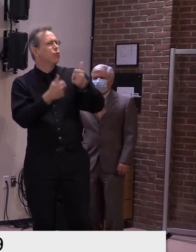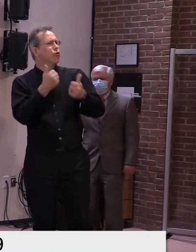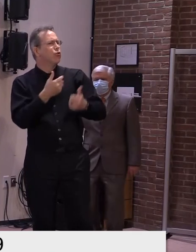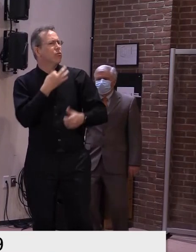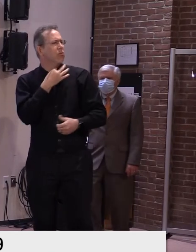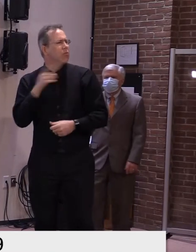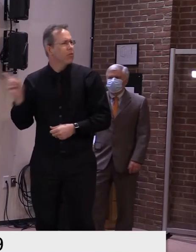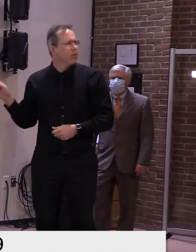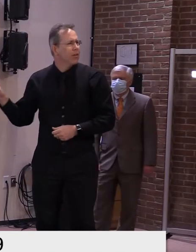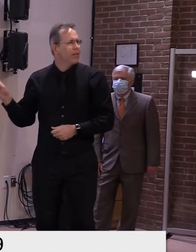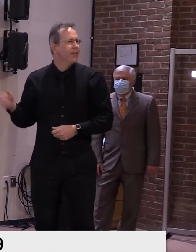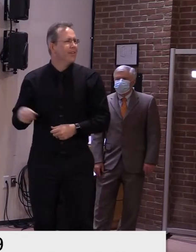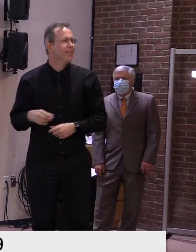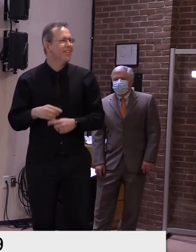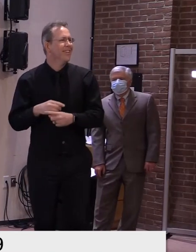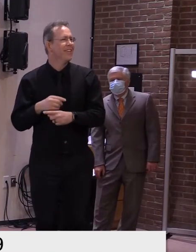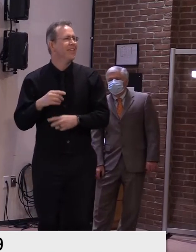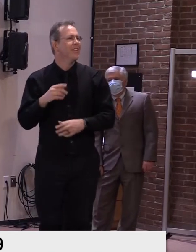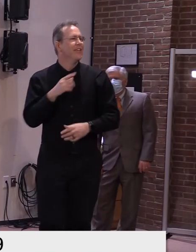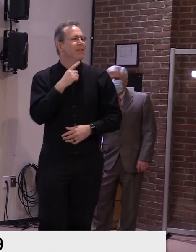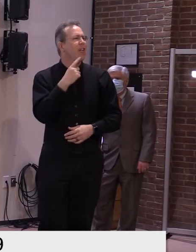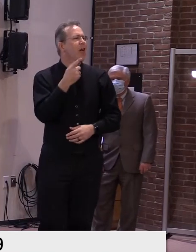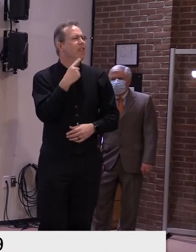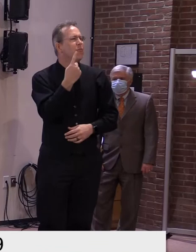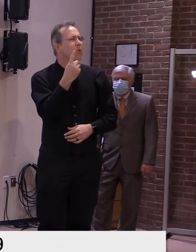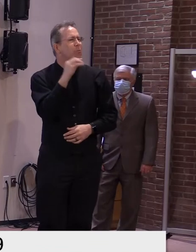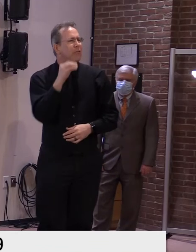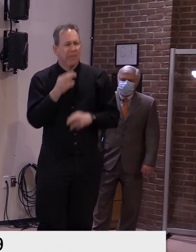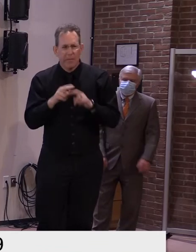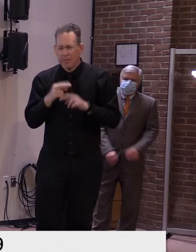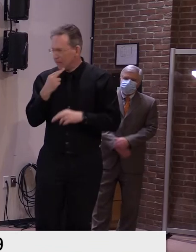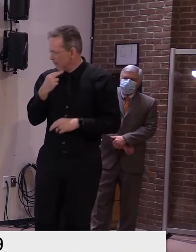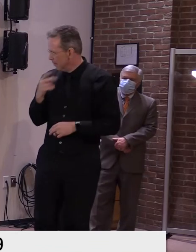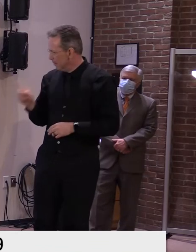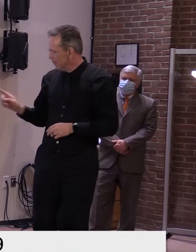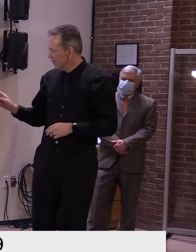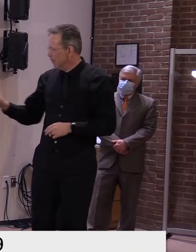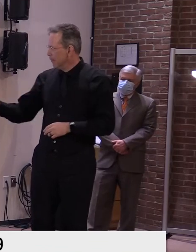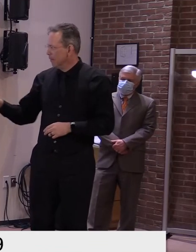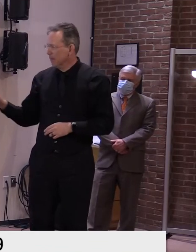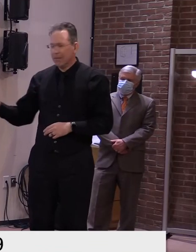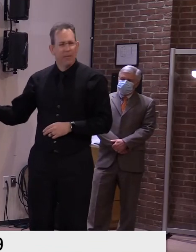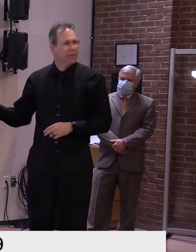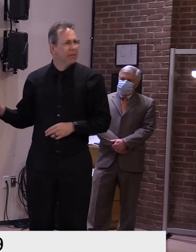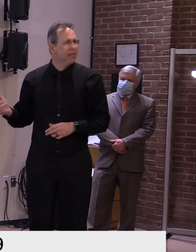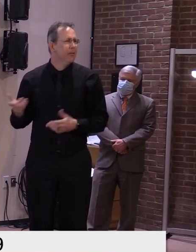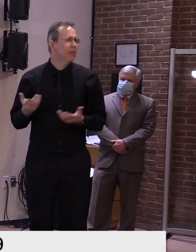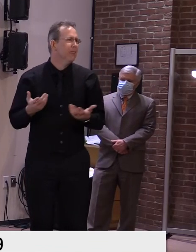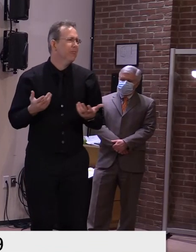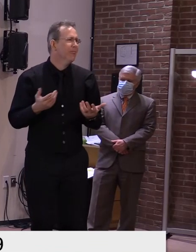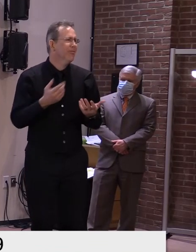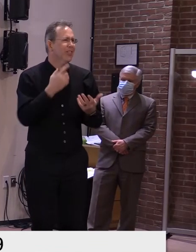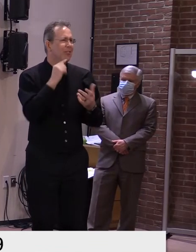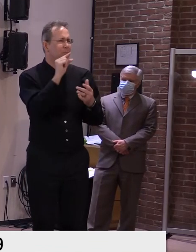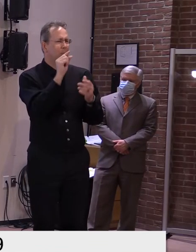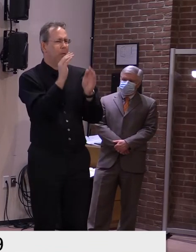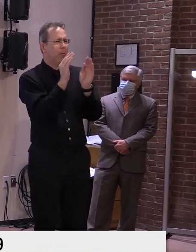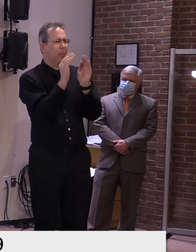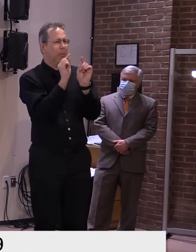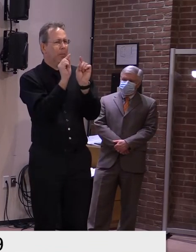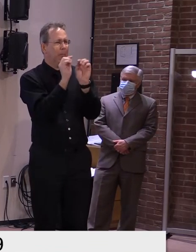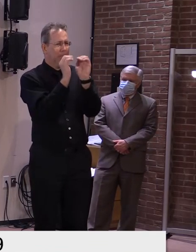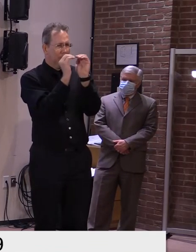It's hard to measure. I think they're both outstanding, and as we were able to show, we're leading the